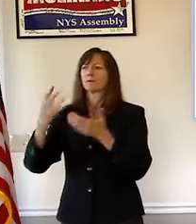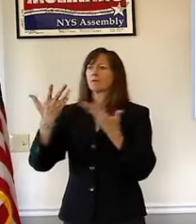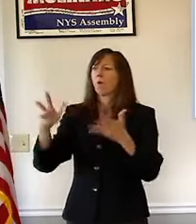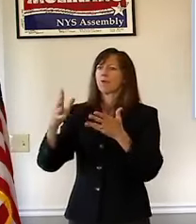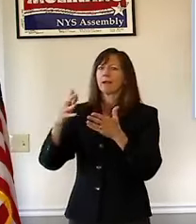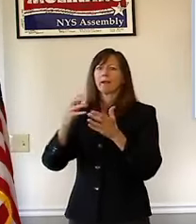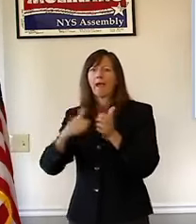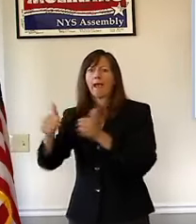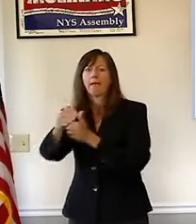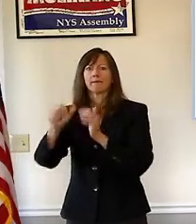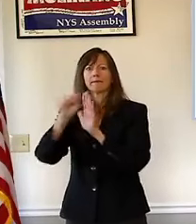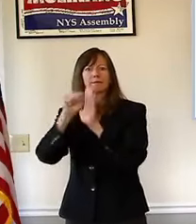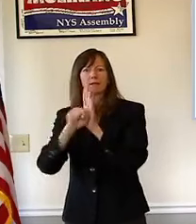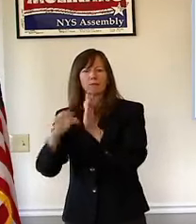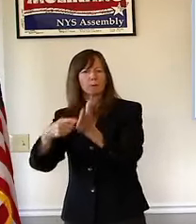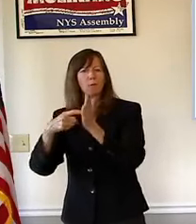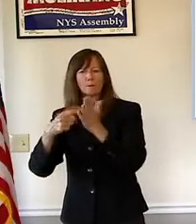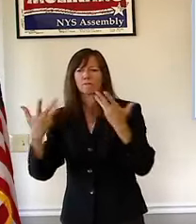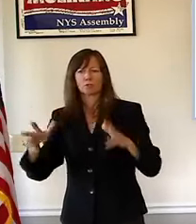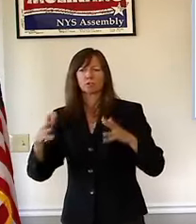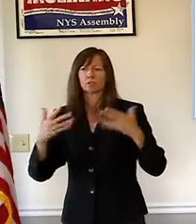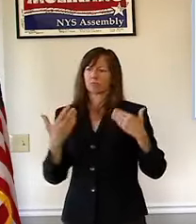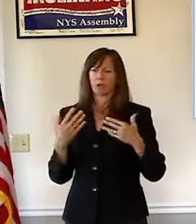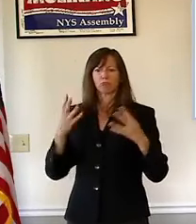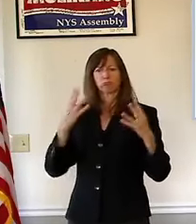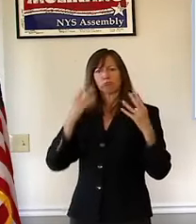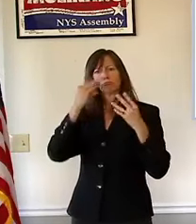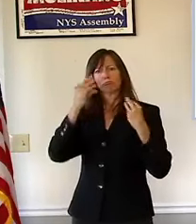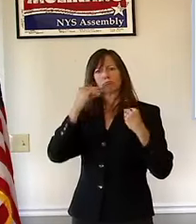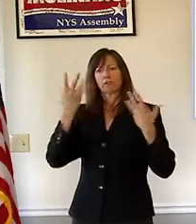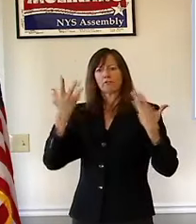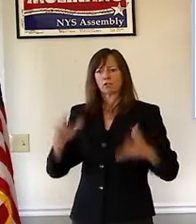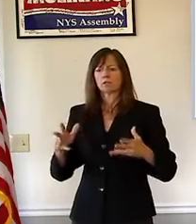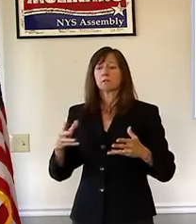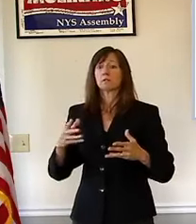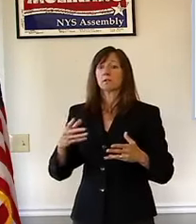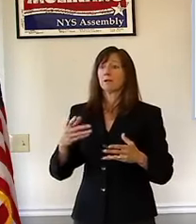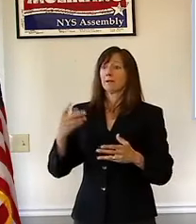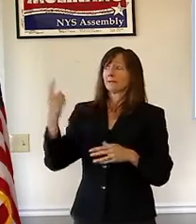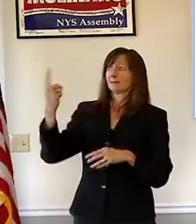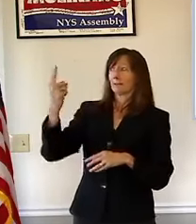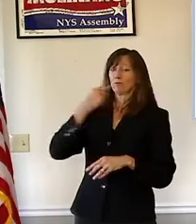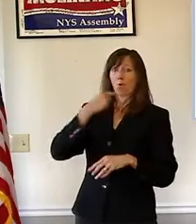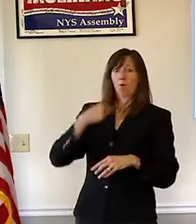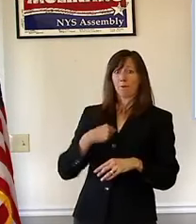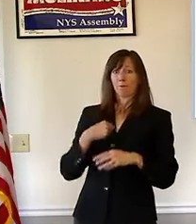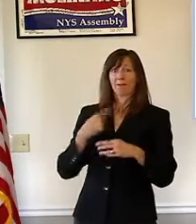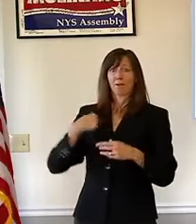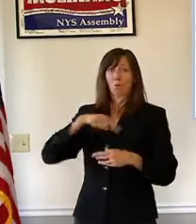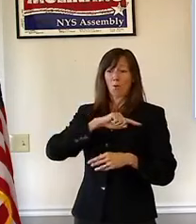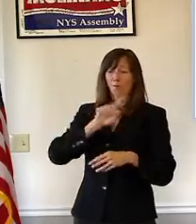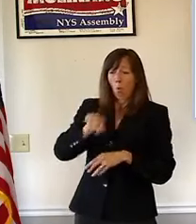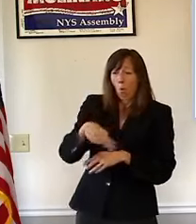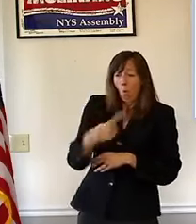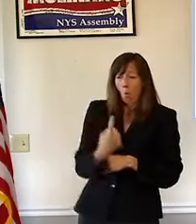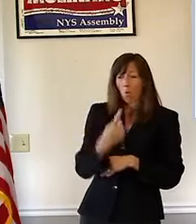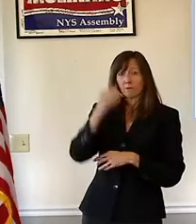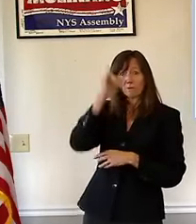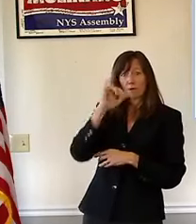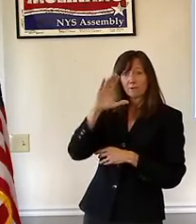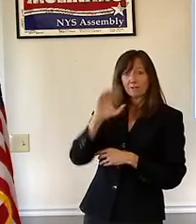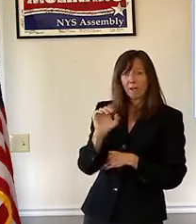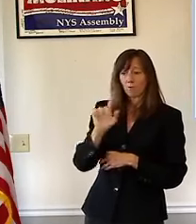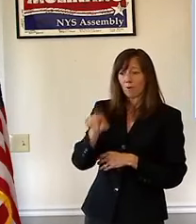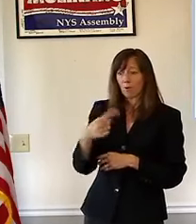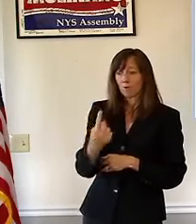being told that apparently we are probably the only county that is trying to do this collaboratively so that we can provide